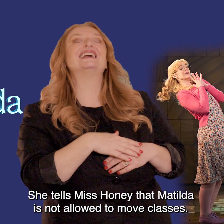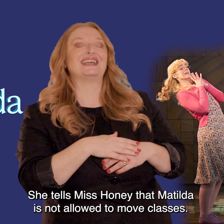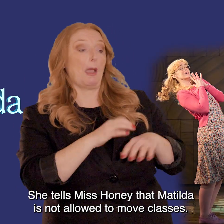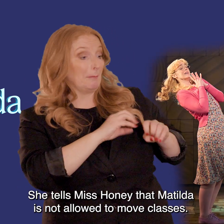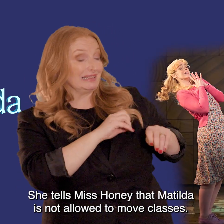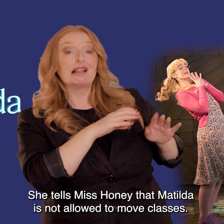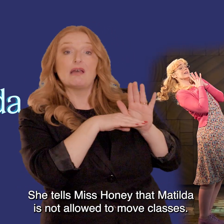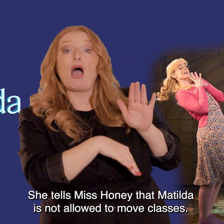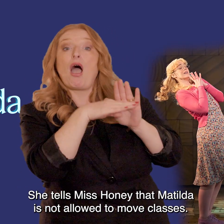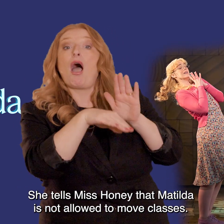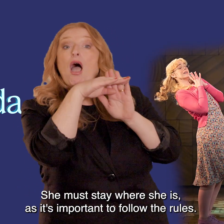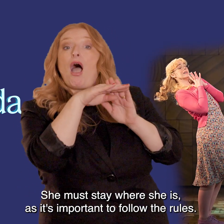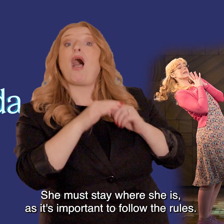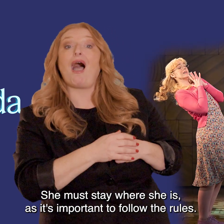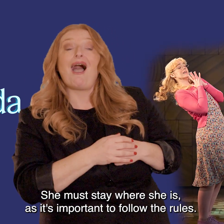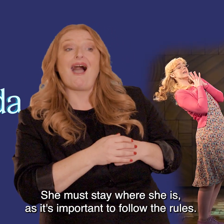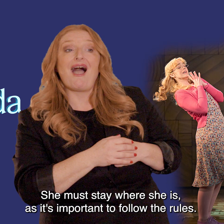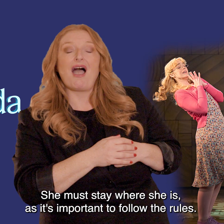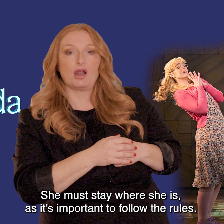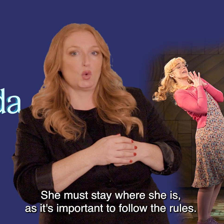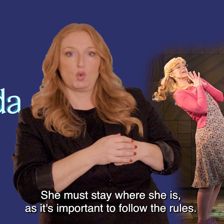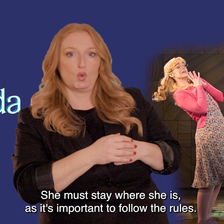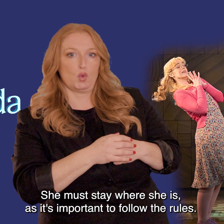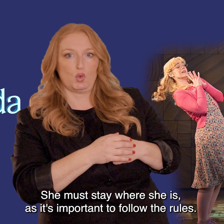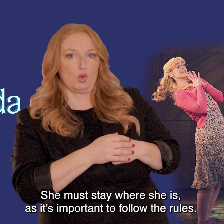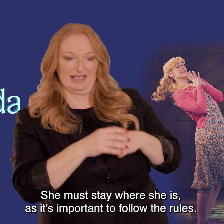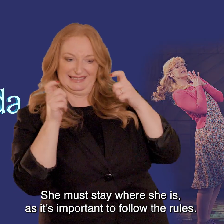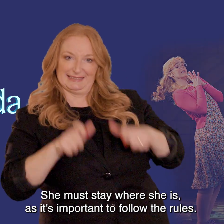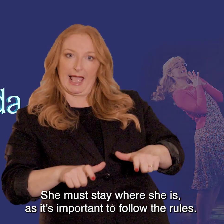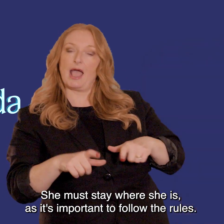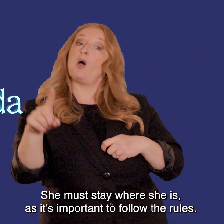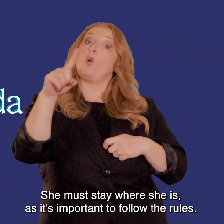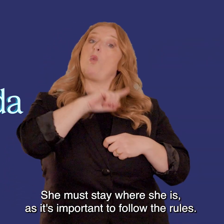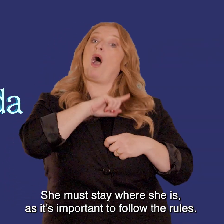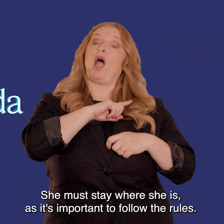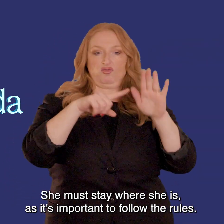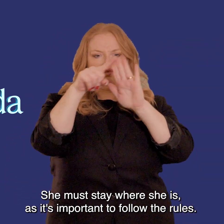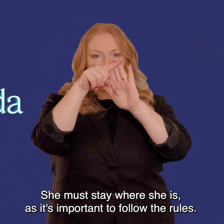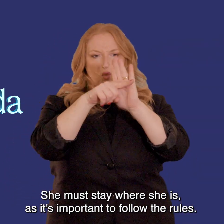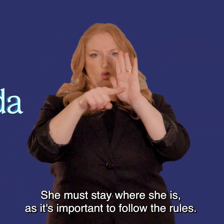move classes. She must stay where she is, as it's important to follow the rules.